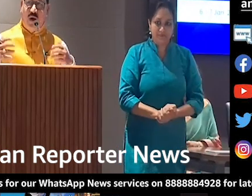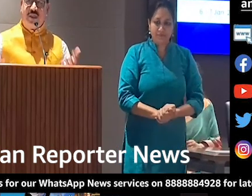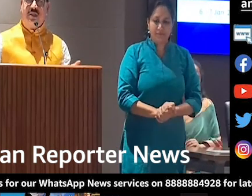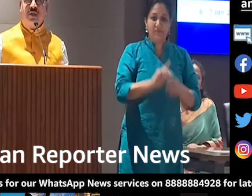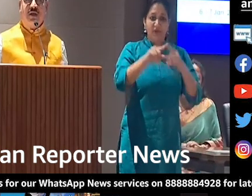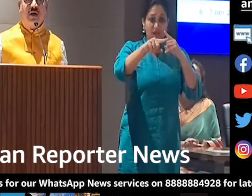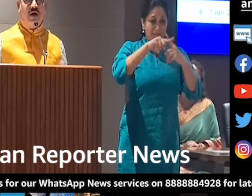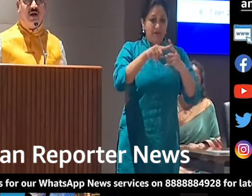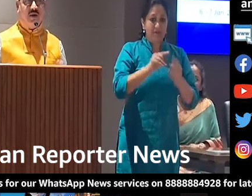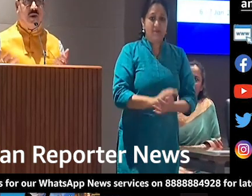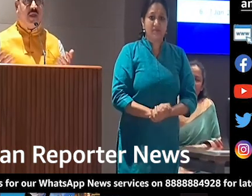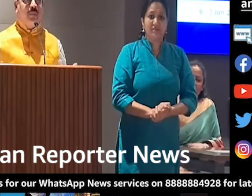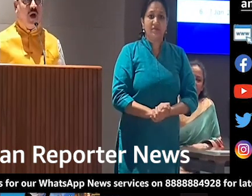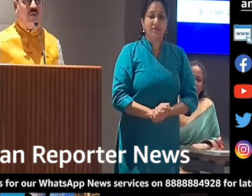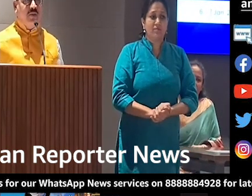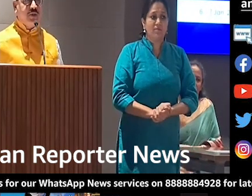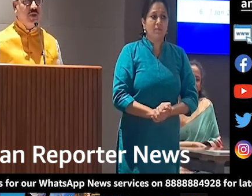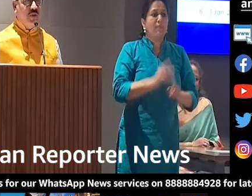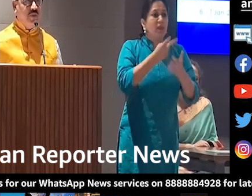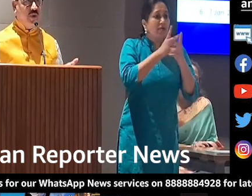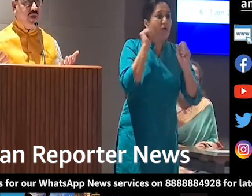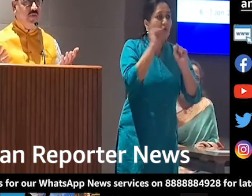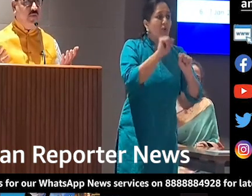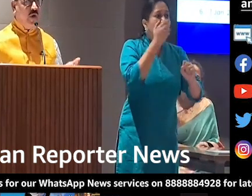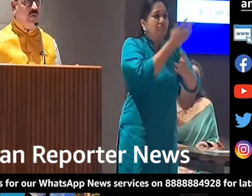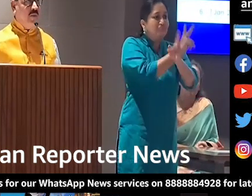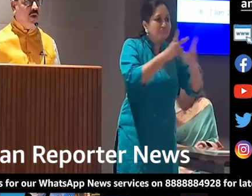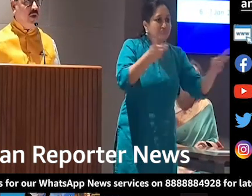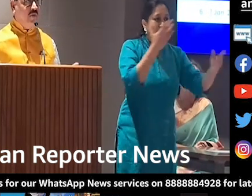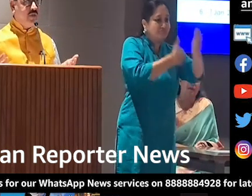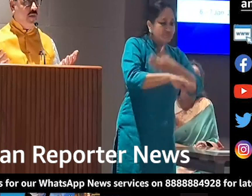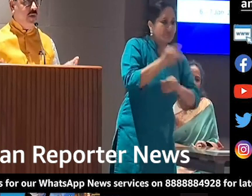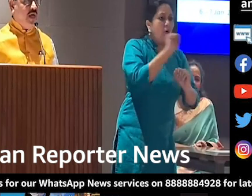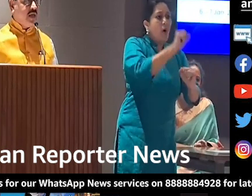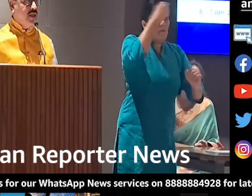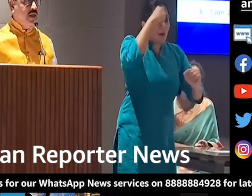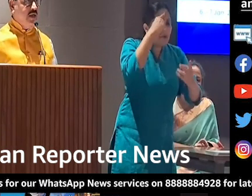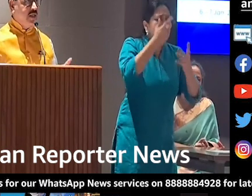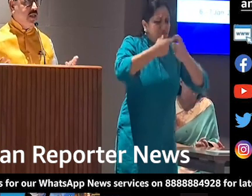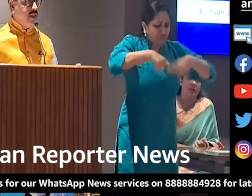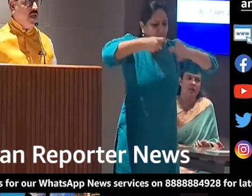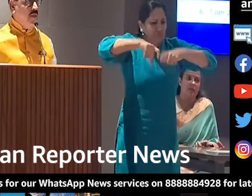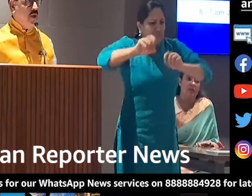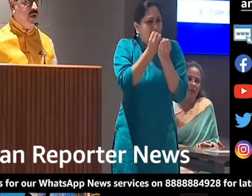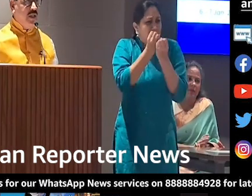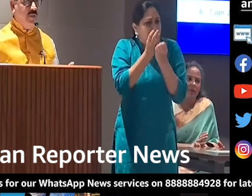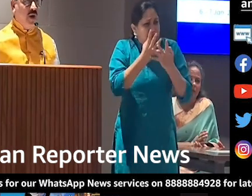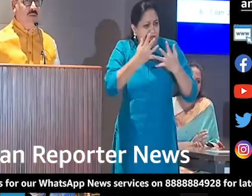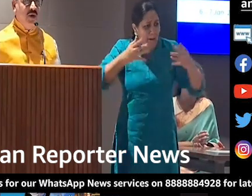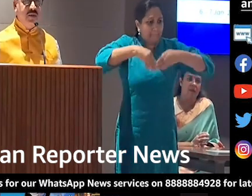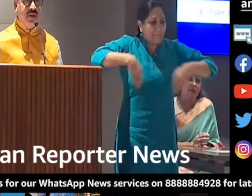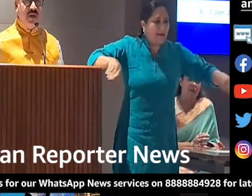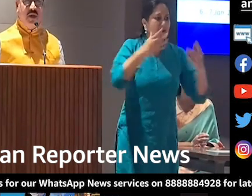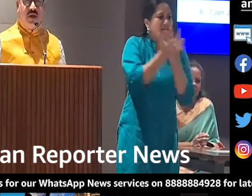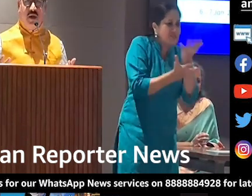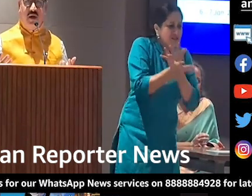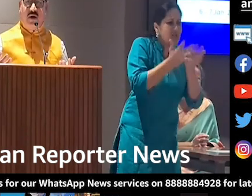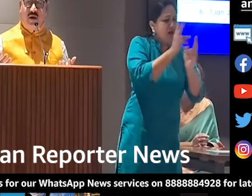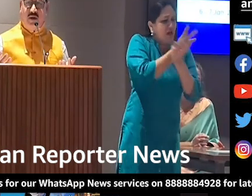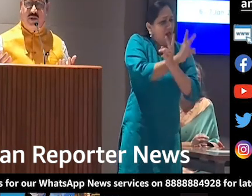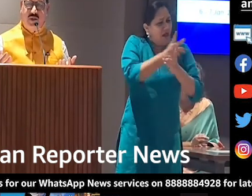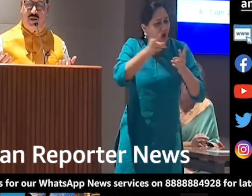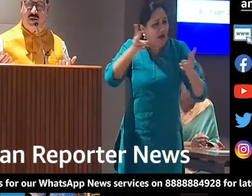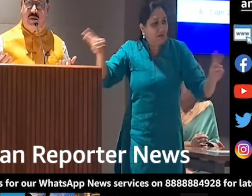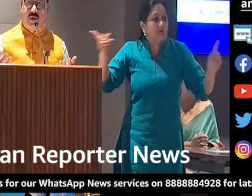the voice or their problems, you know, on the forum of seminars, discussing about the problems,